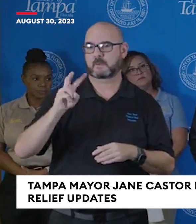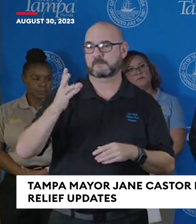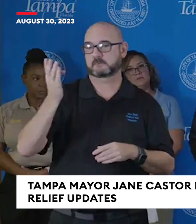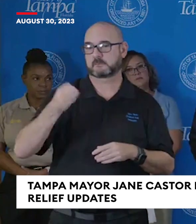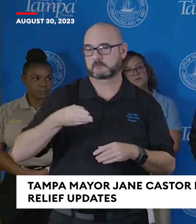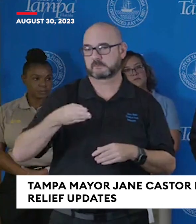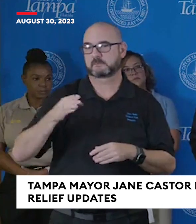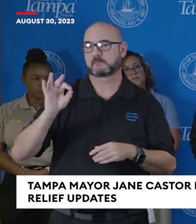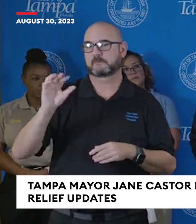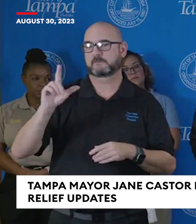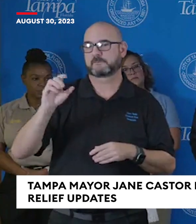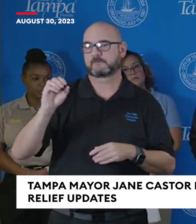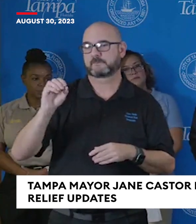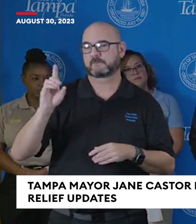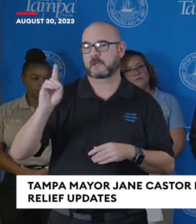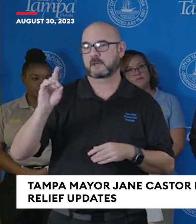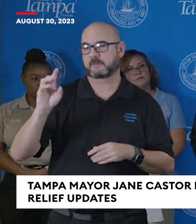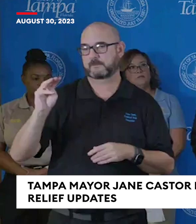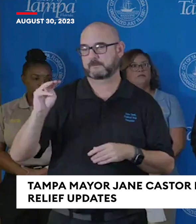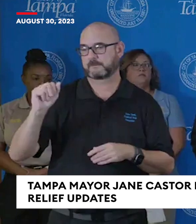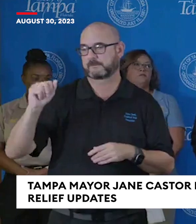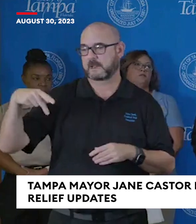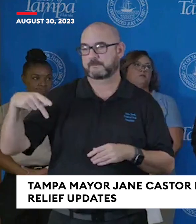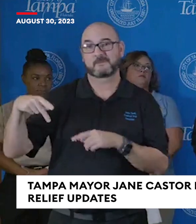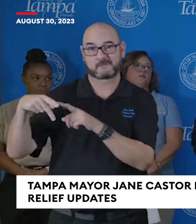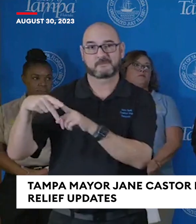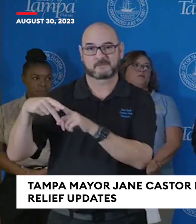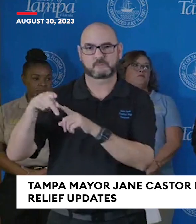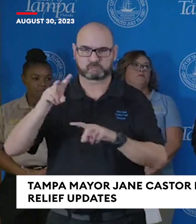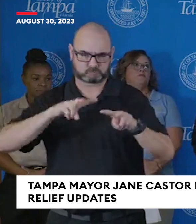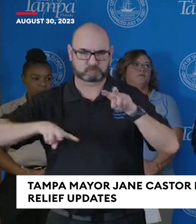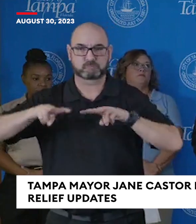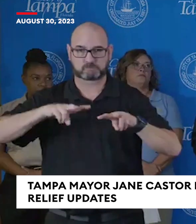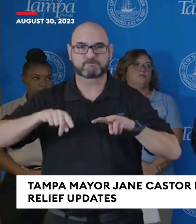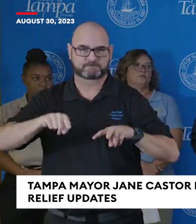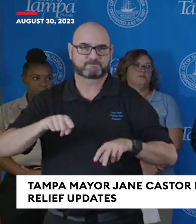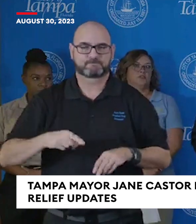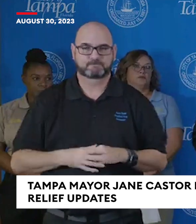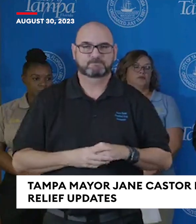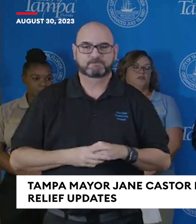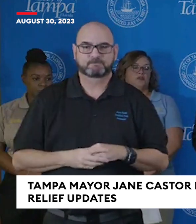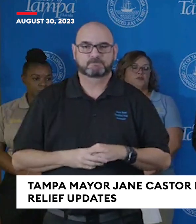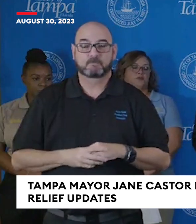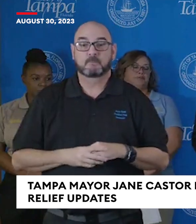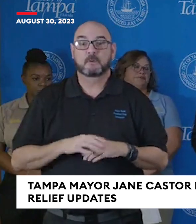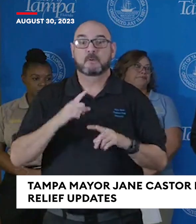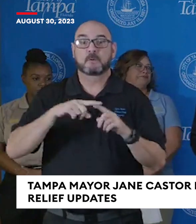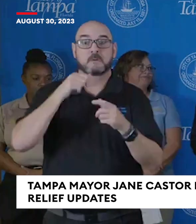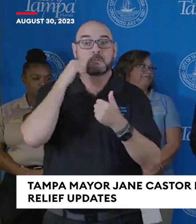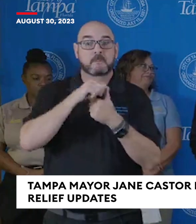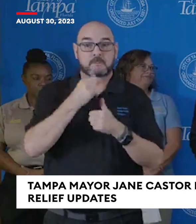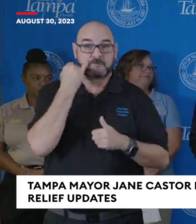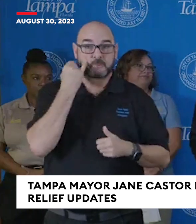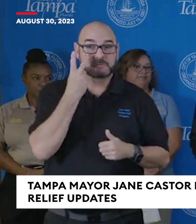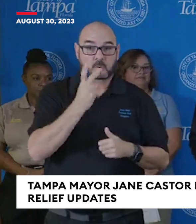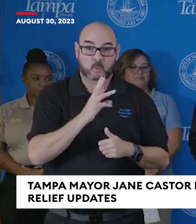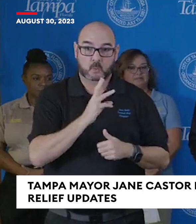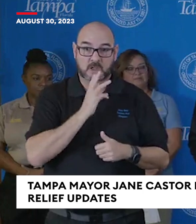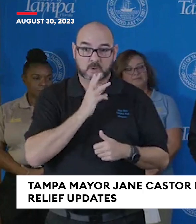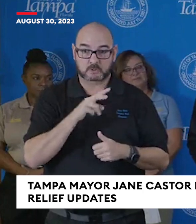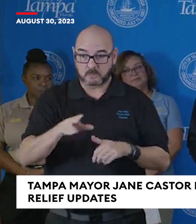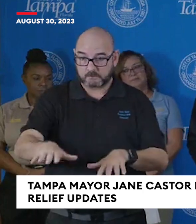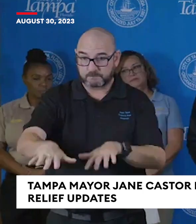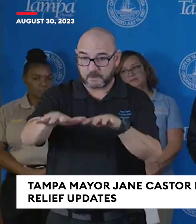updated in real time. But please remember, turn around, don't drown. There are very